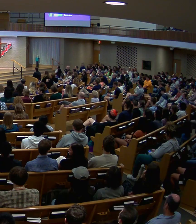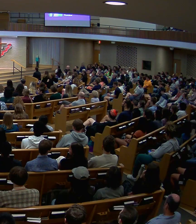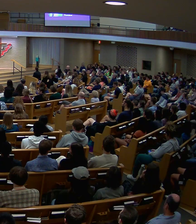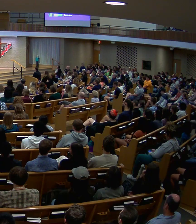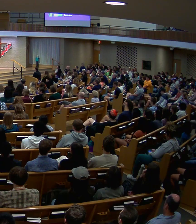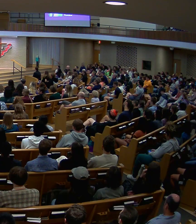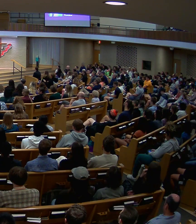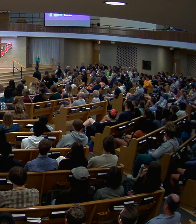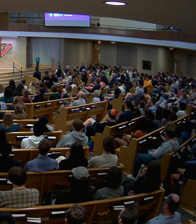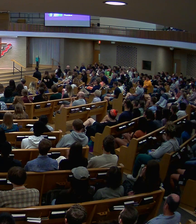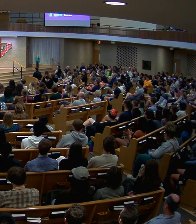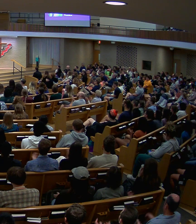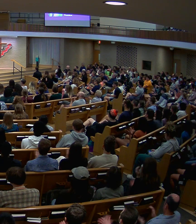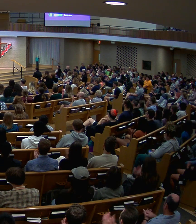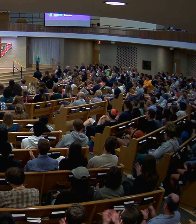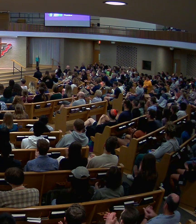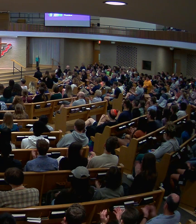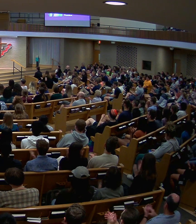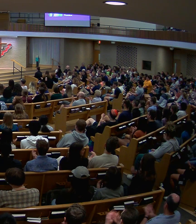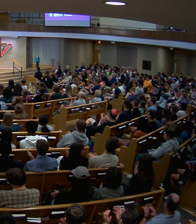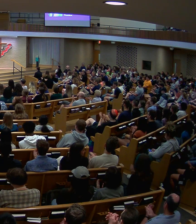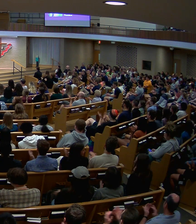Please welcome Becky to the stage.